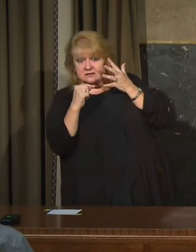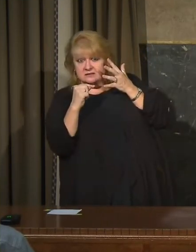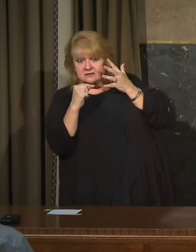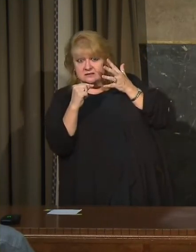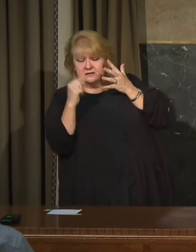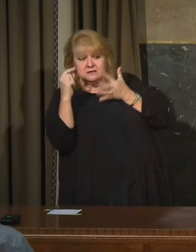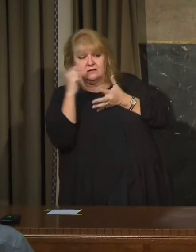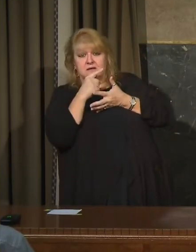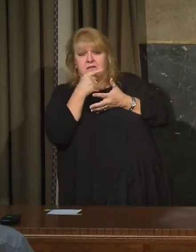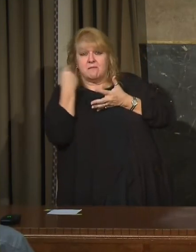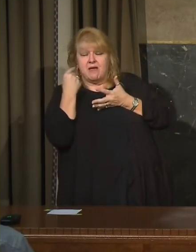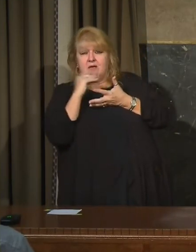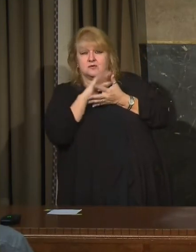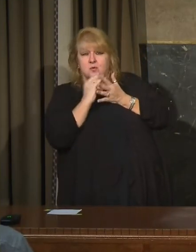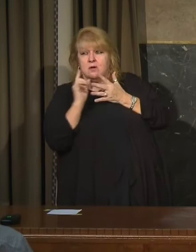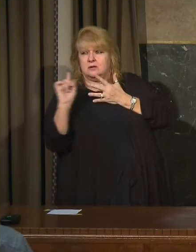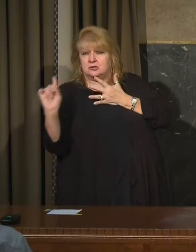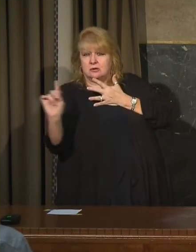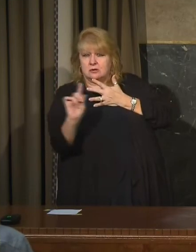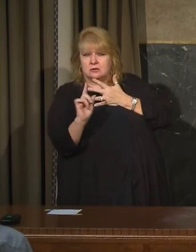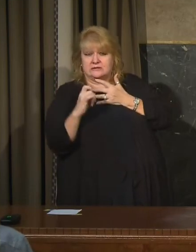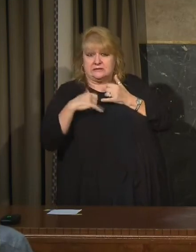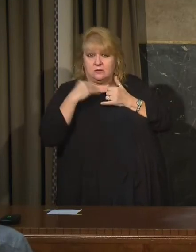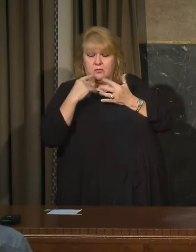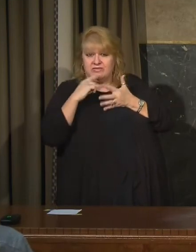know, we've had